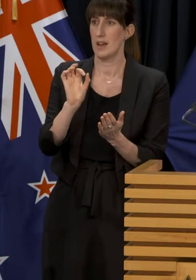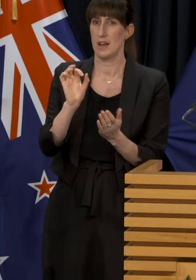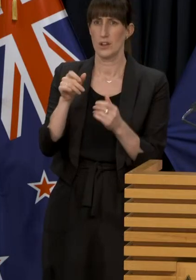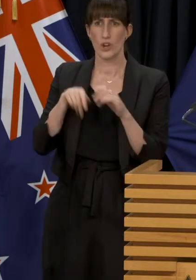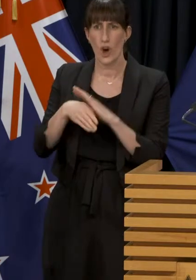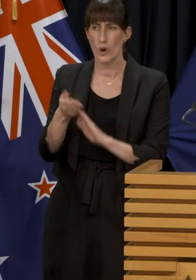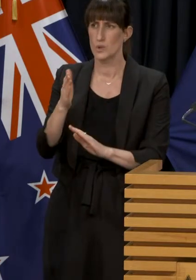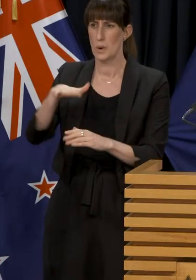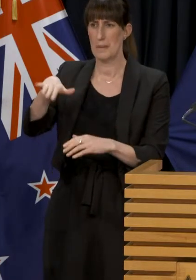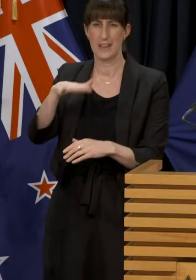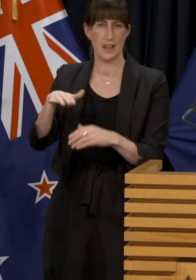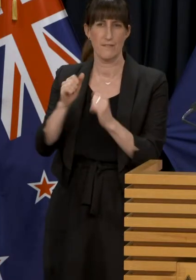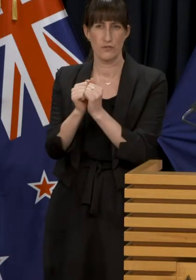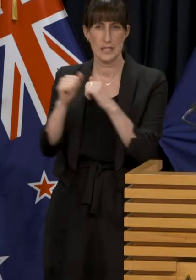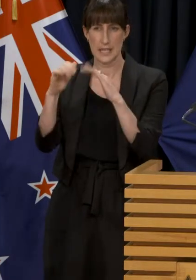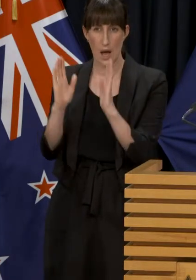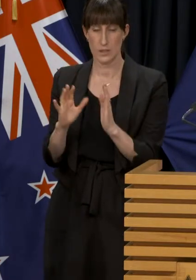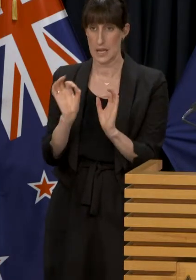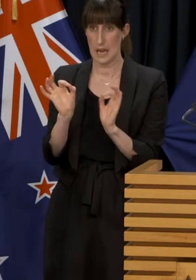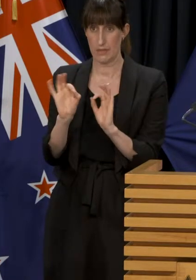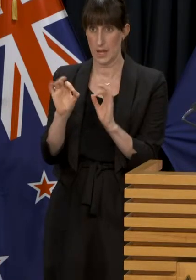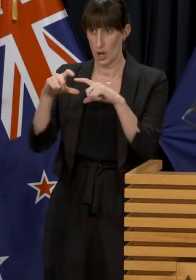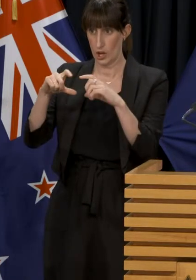was added last week is